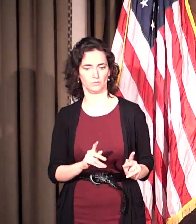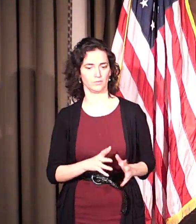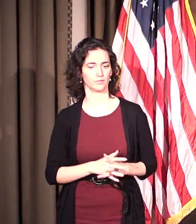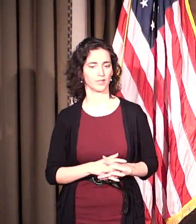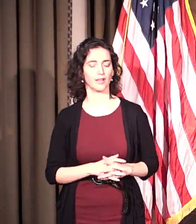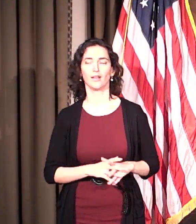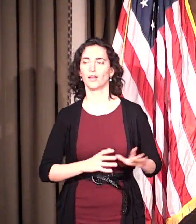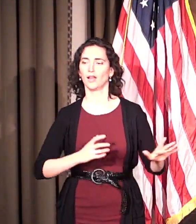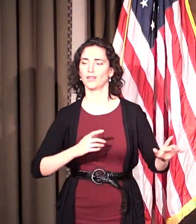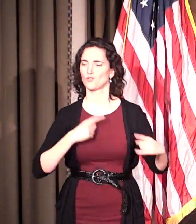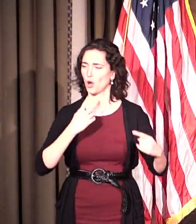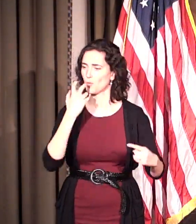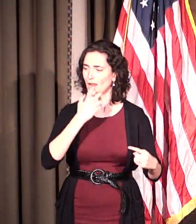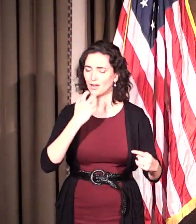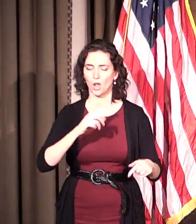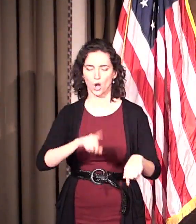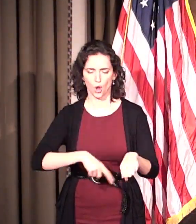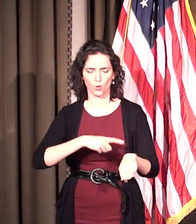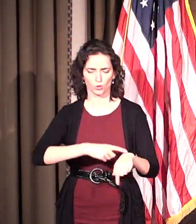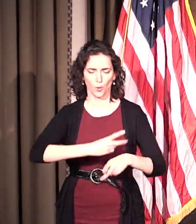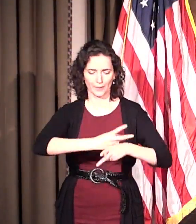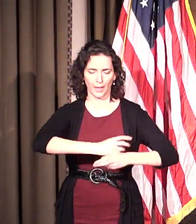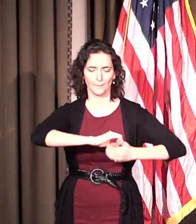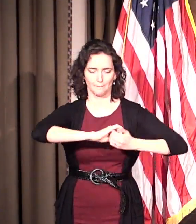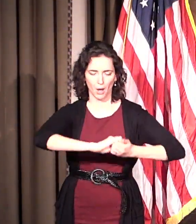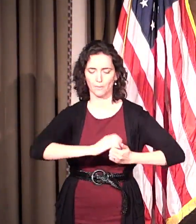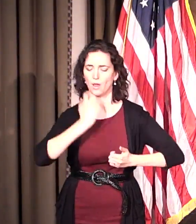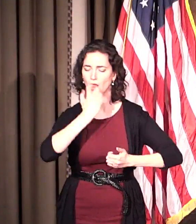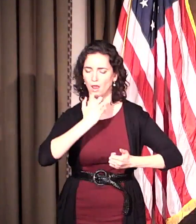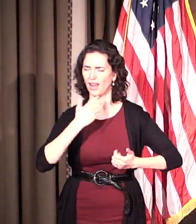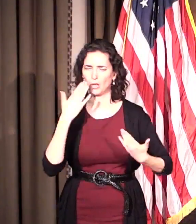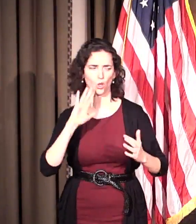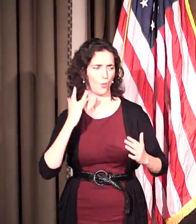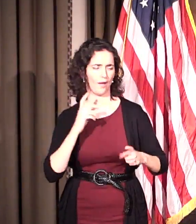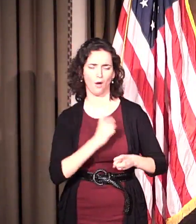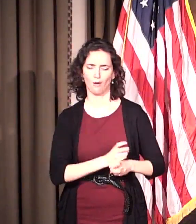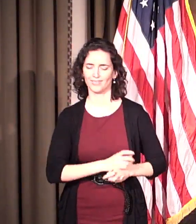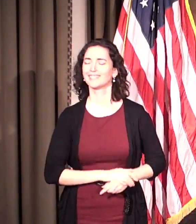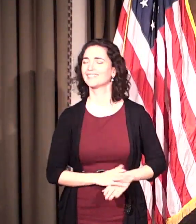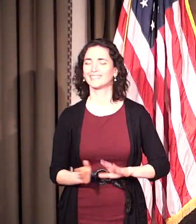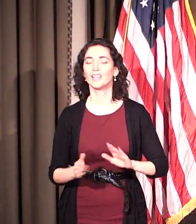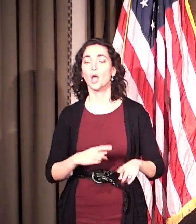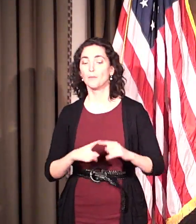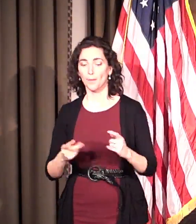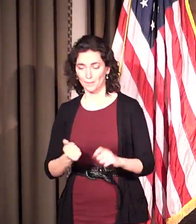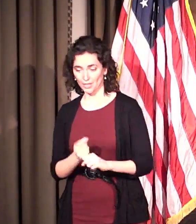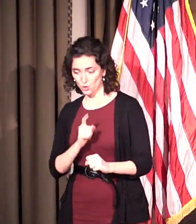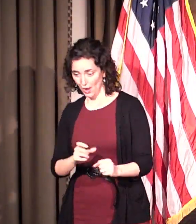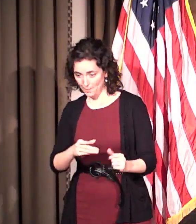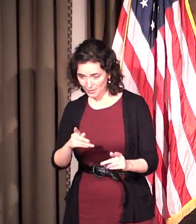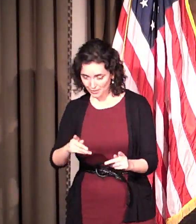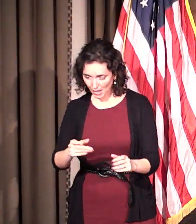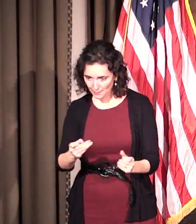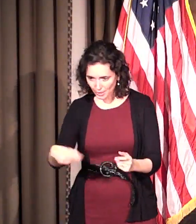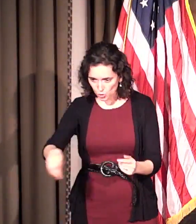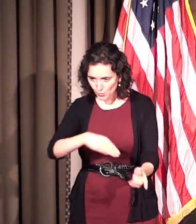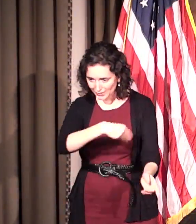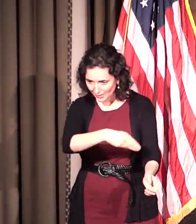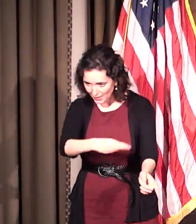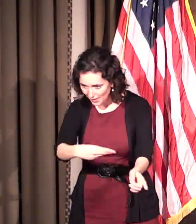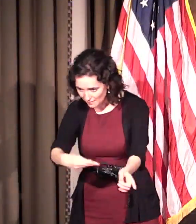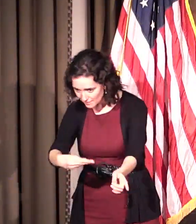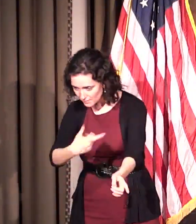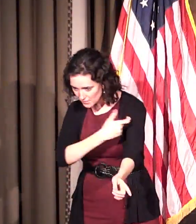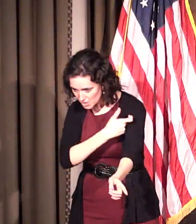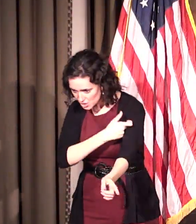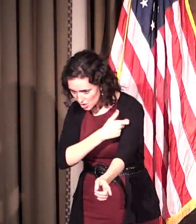care partnership. I don't know why that was so hard, with the number that's actually getting put in people's arms. And if